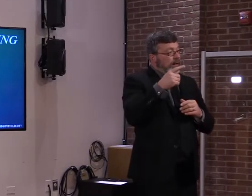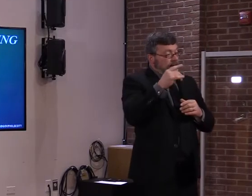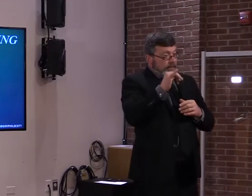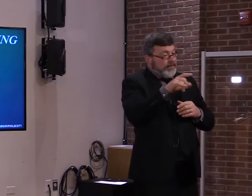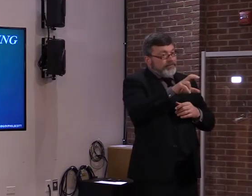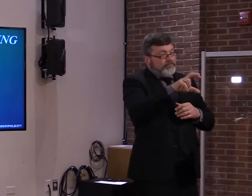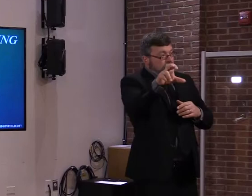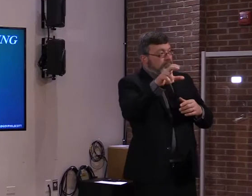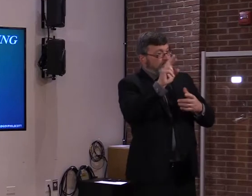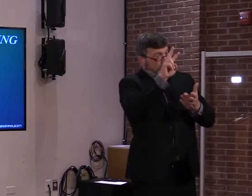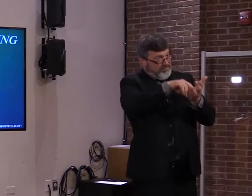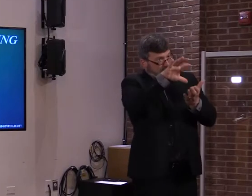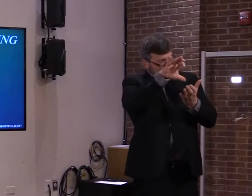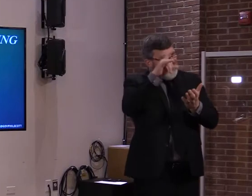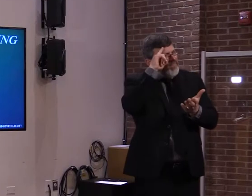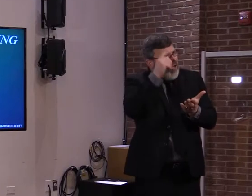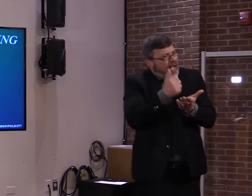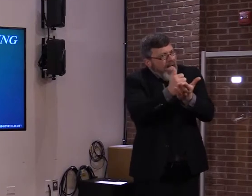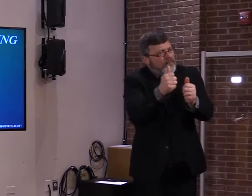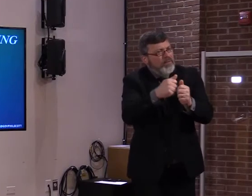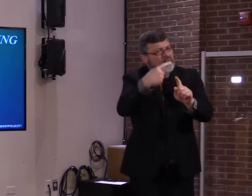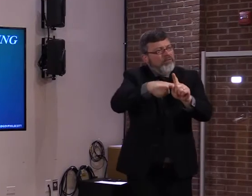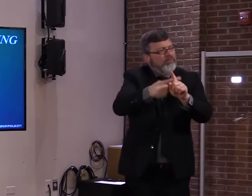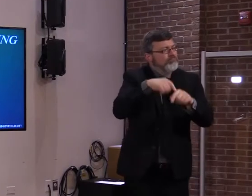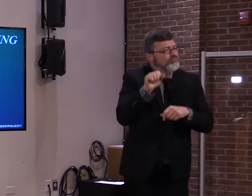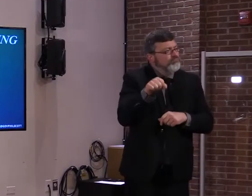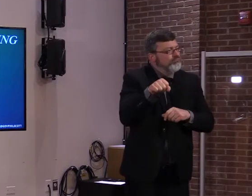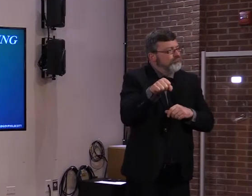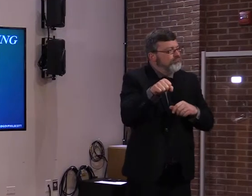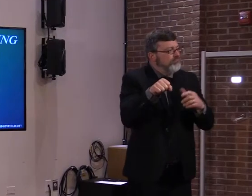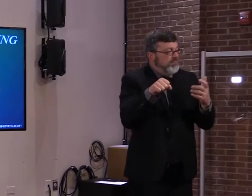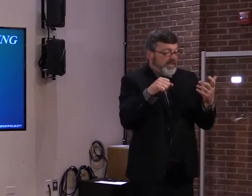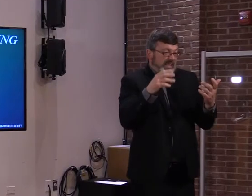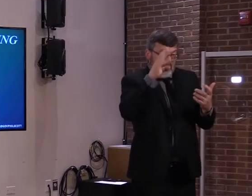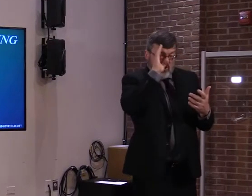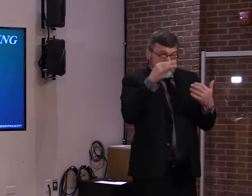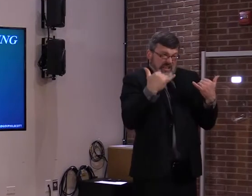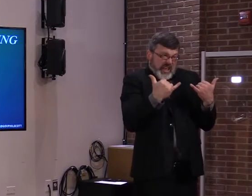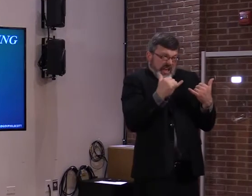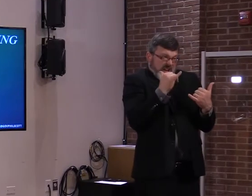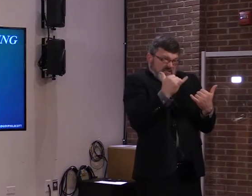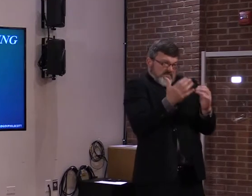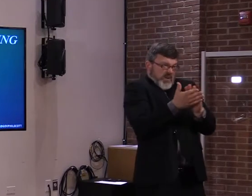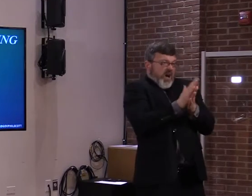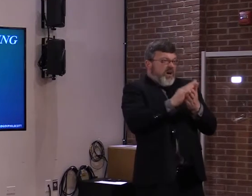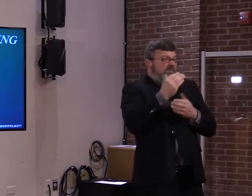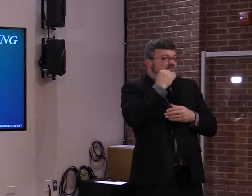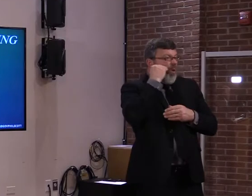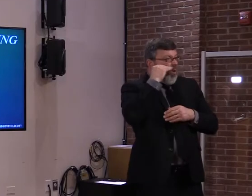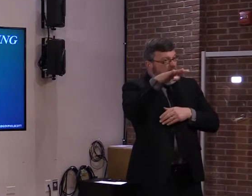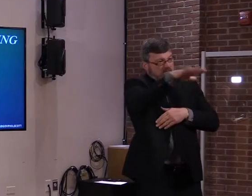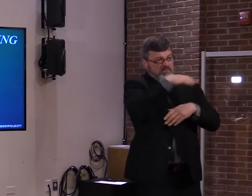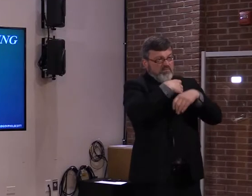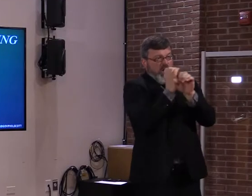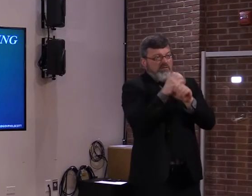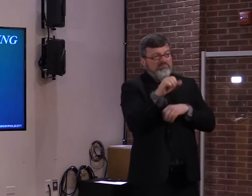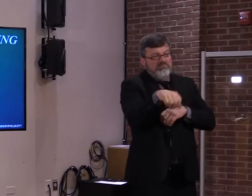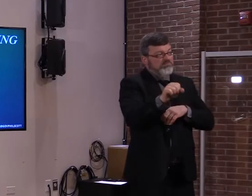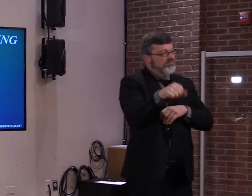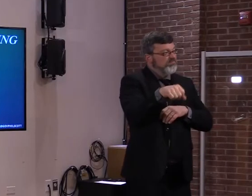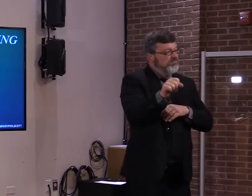And you're right, there is a housing crisis. That's why the governor is recommending $120